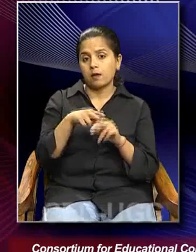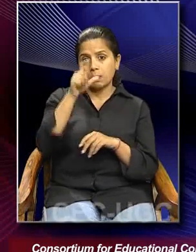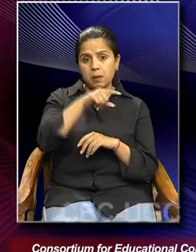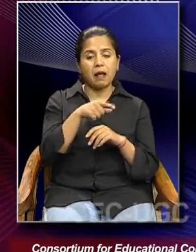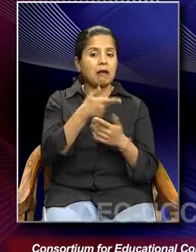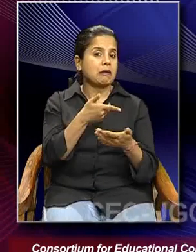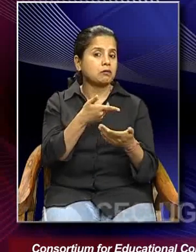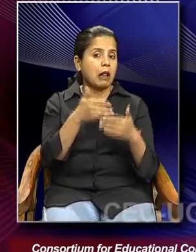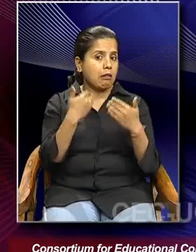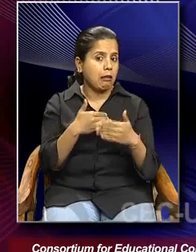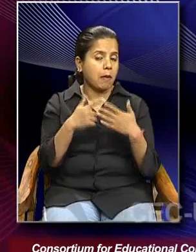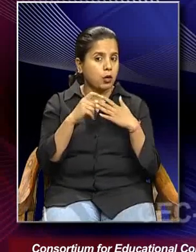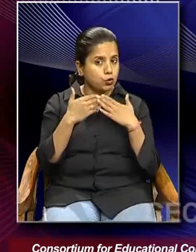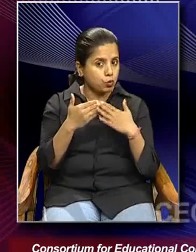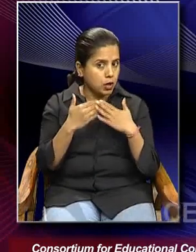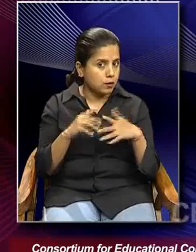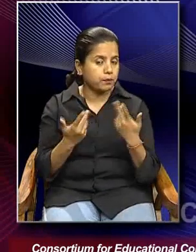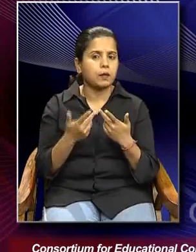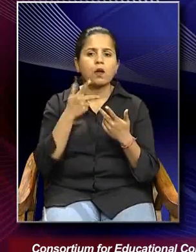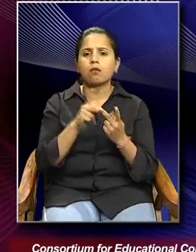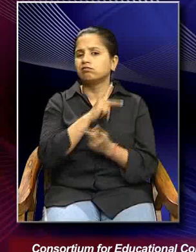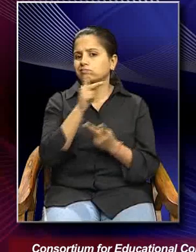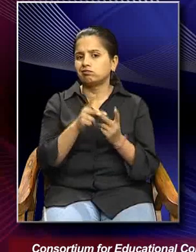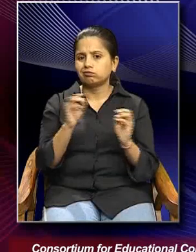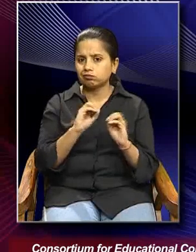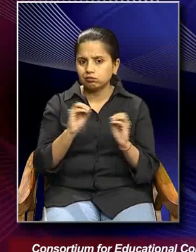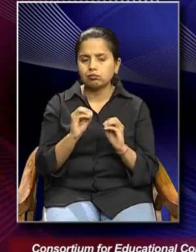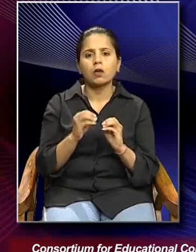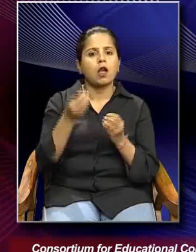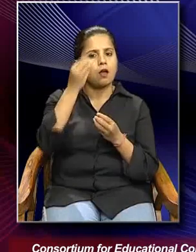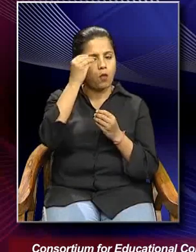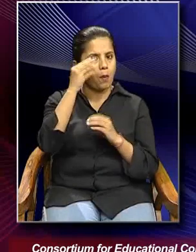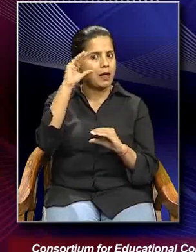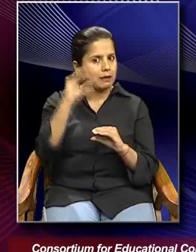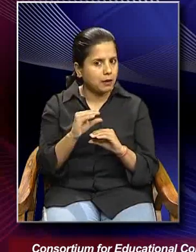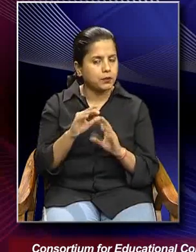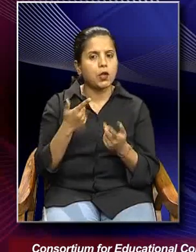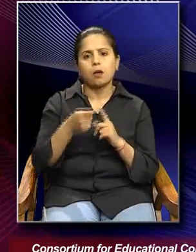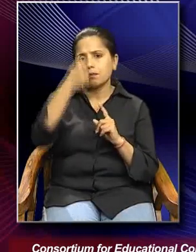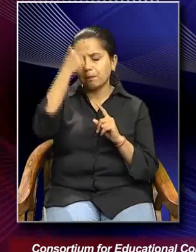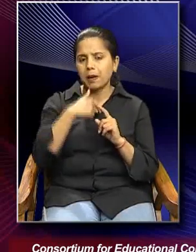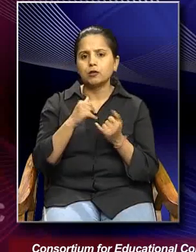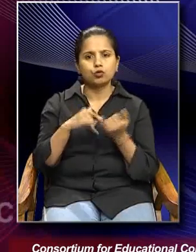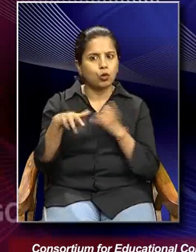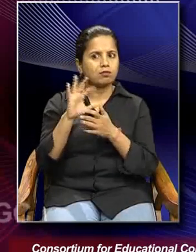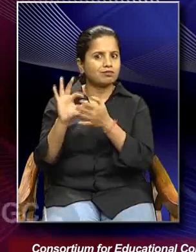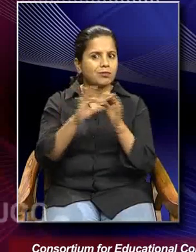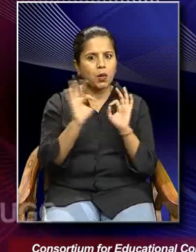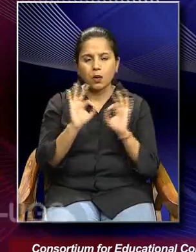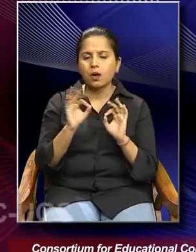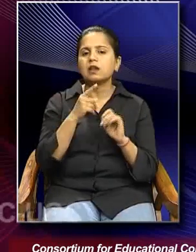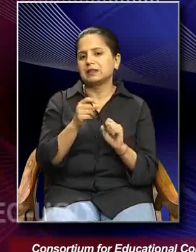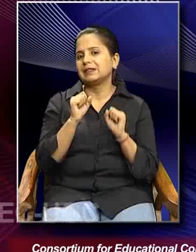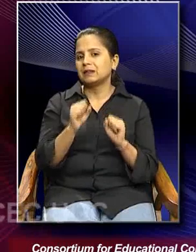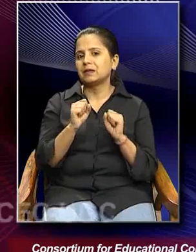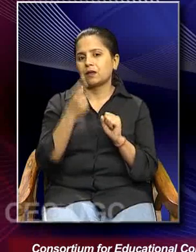limited education or maybe have imperfect information or do not have a personal social networks, they find it difficult. So a